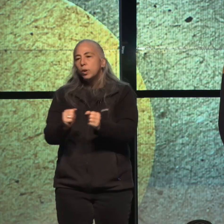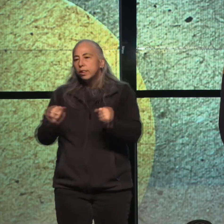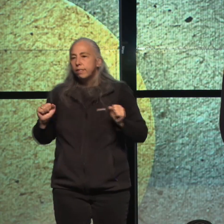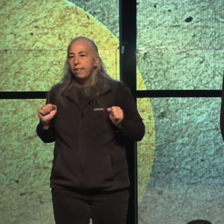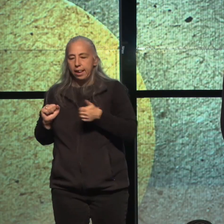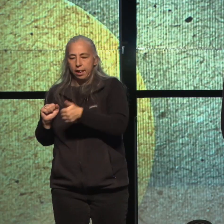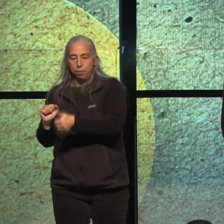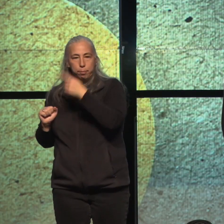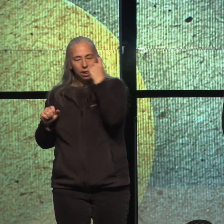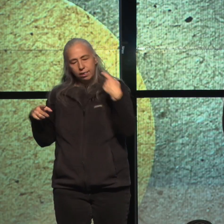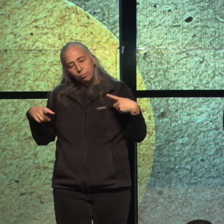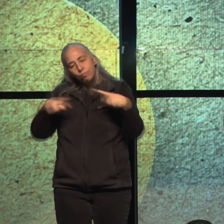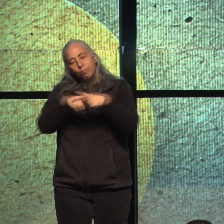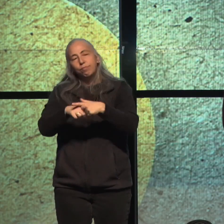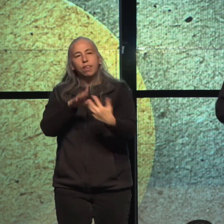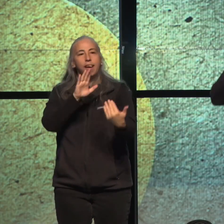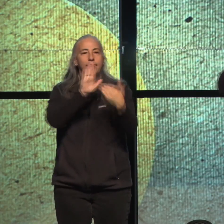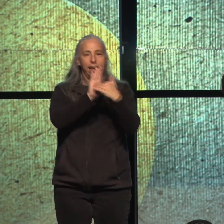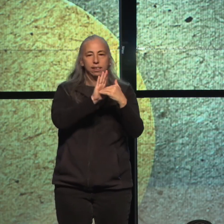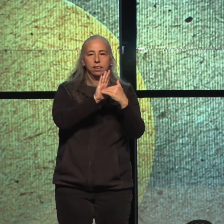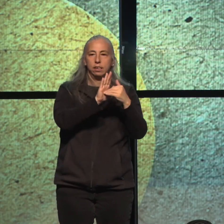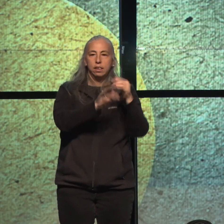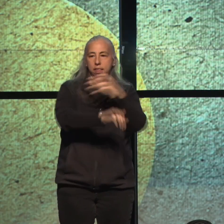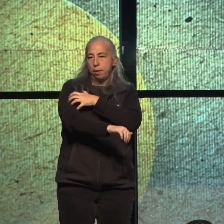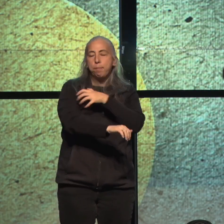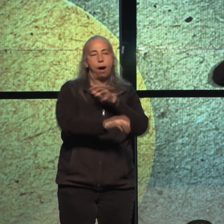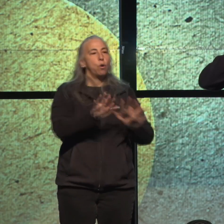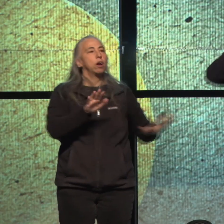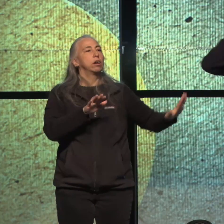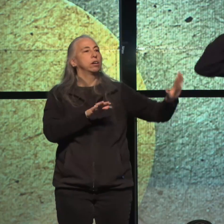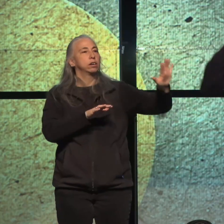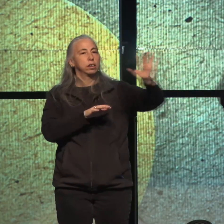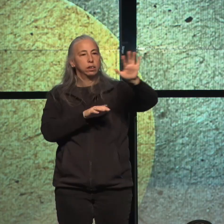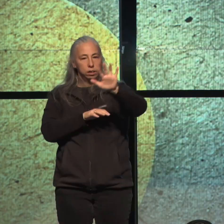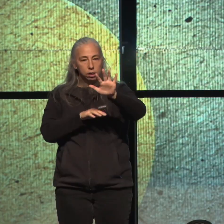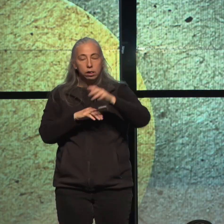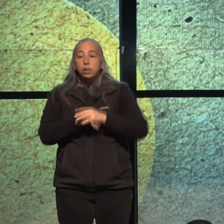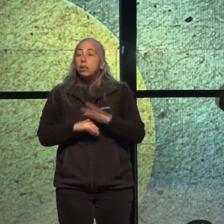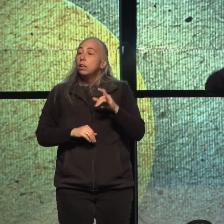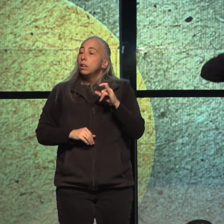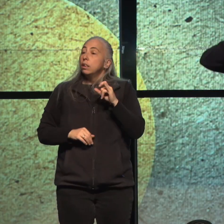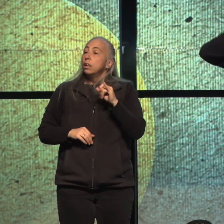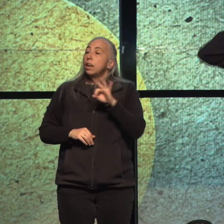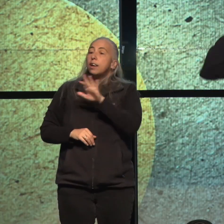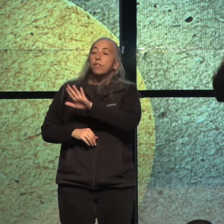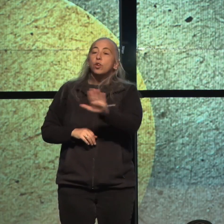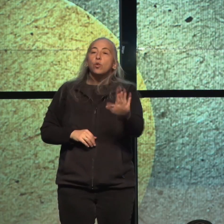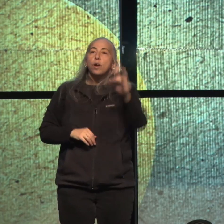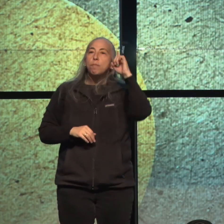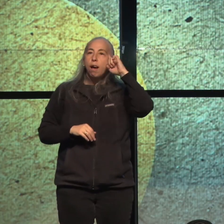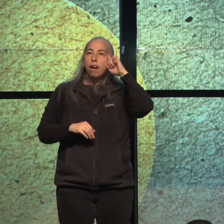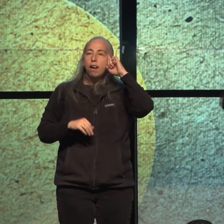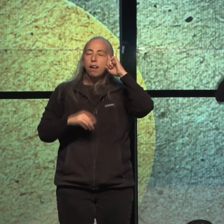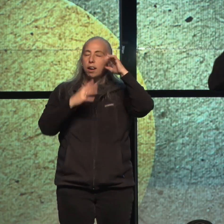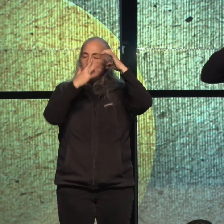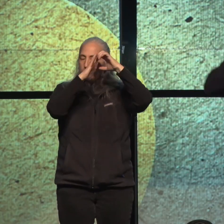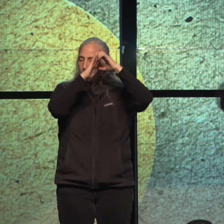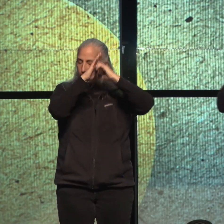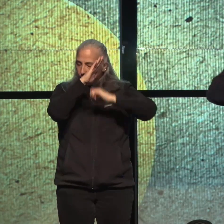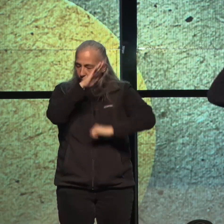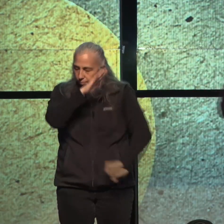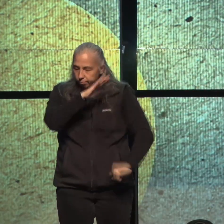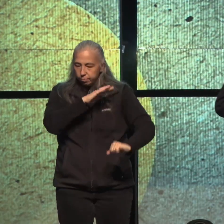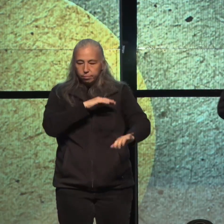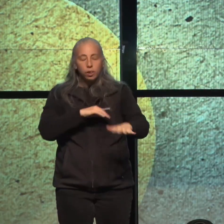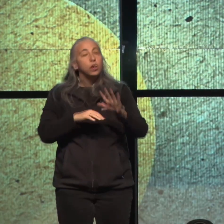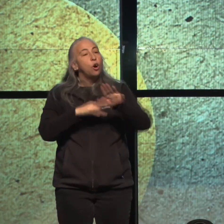power. Now, if you can strip your mind of all of the beautiful meaning making